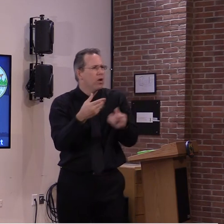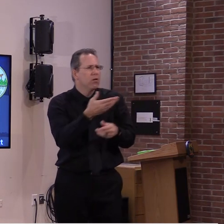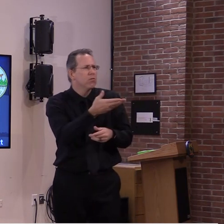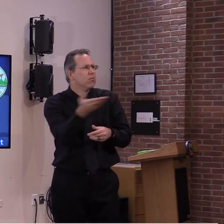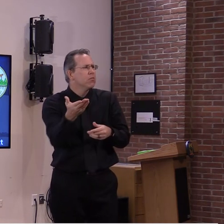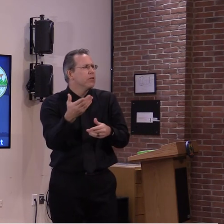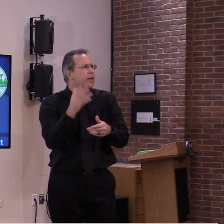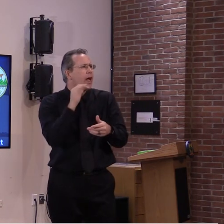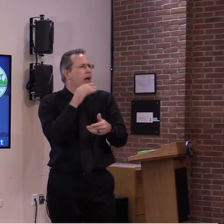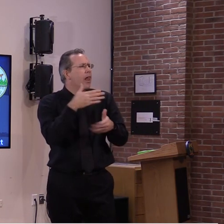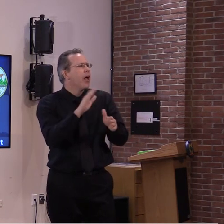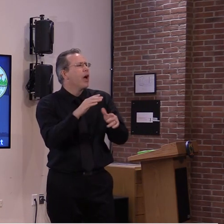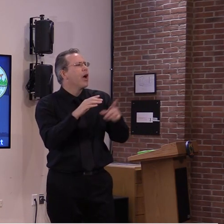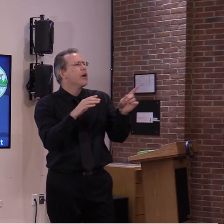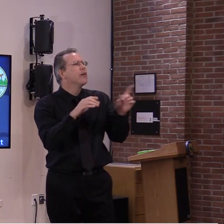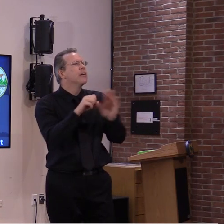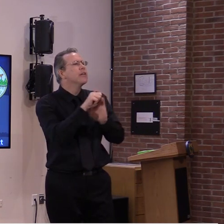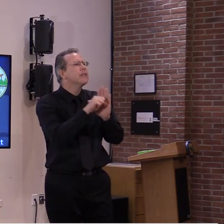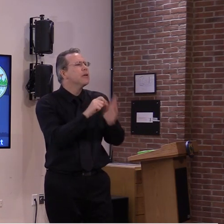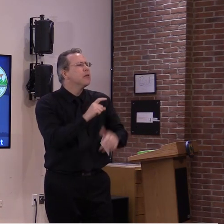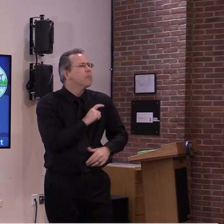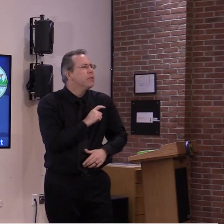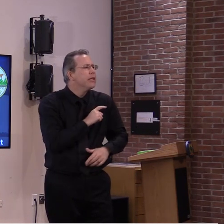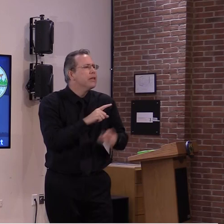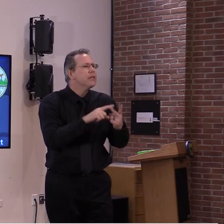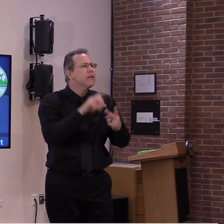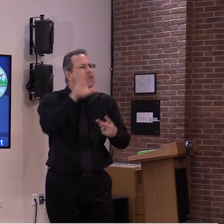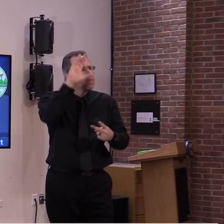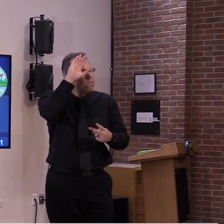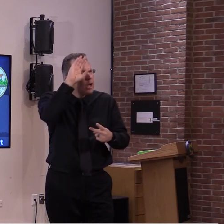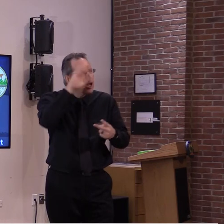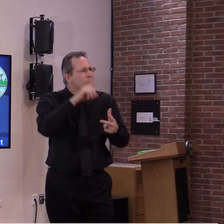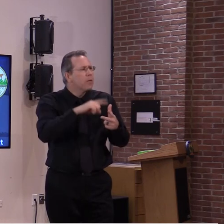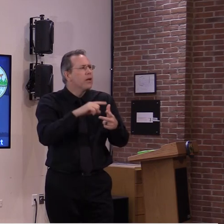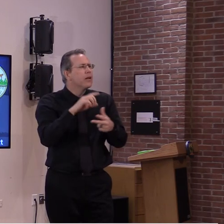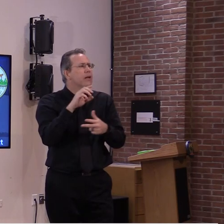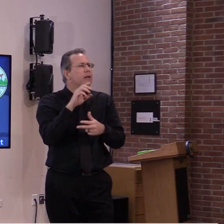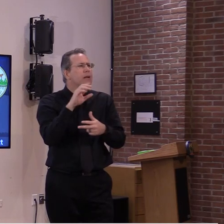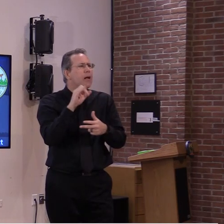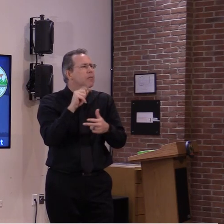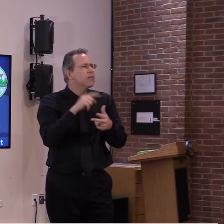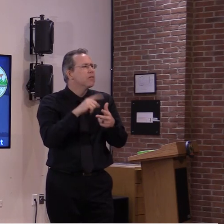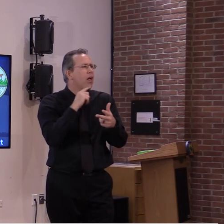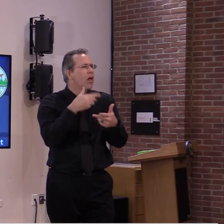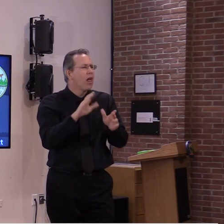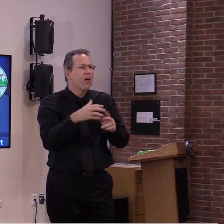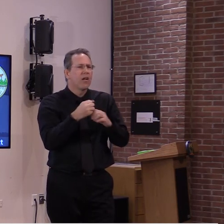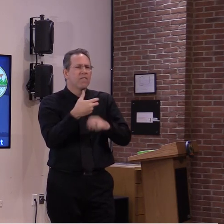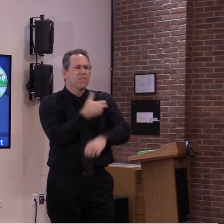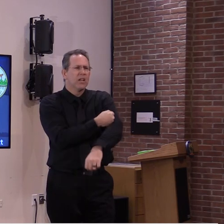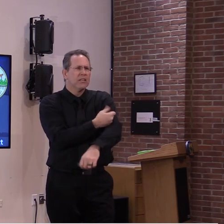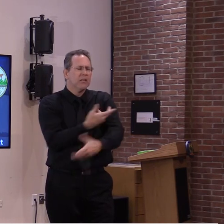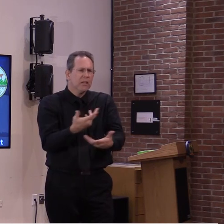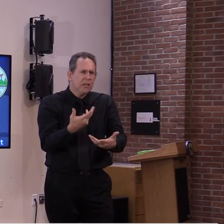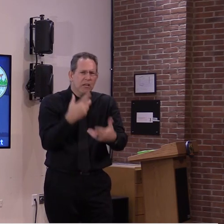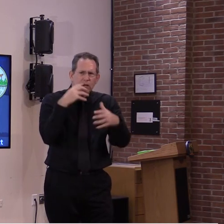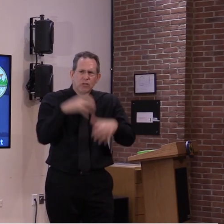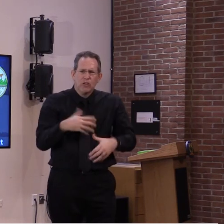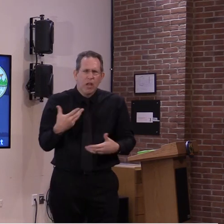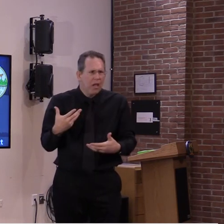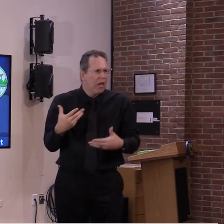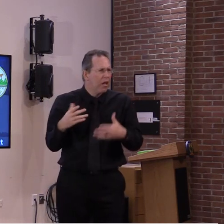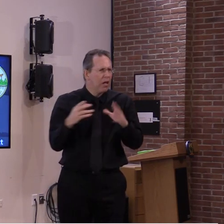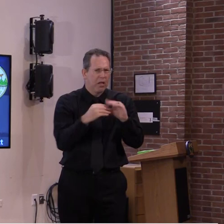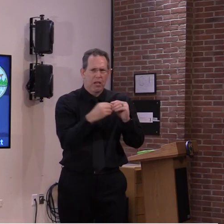vaccines. And this comes from all over the state. At least seven counties said that police